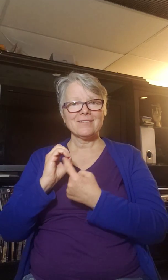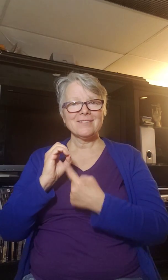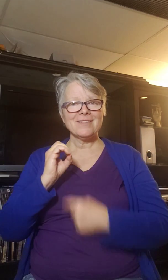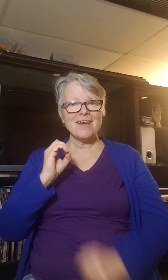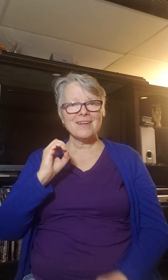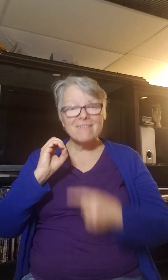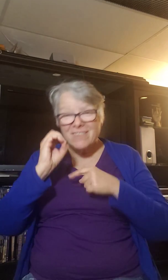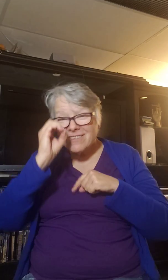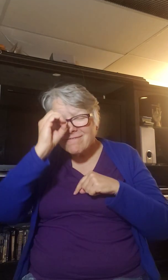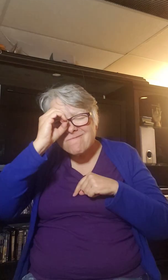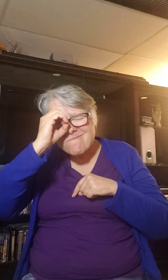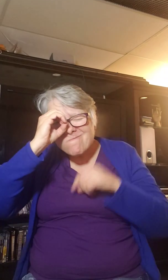See that?